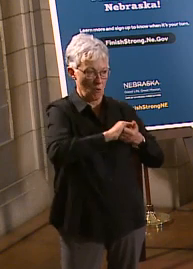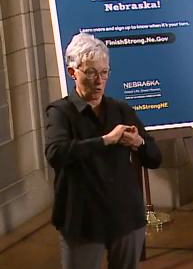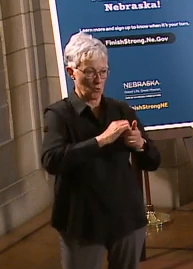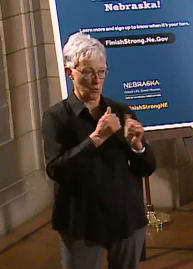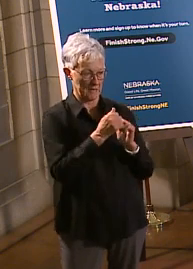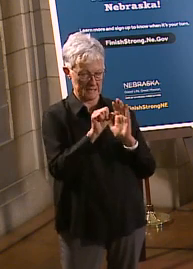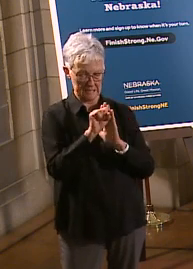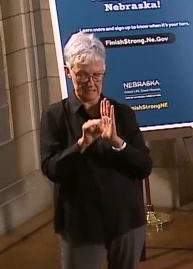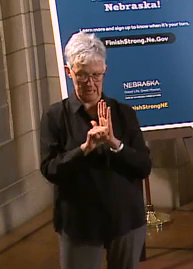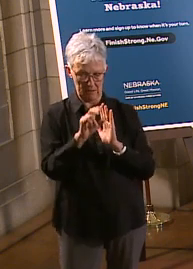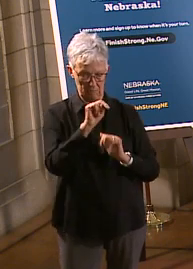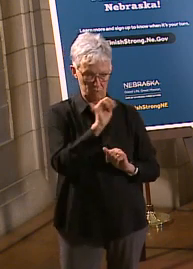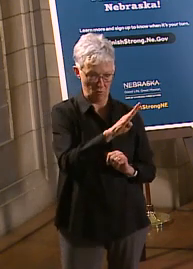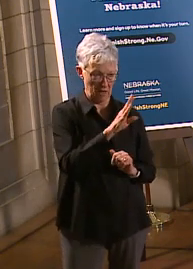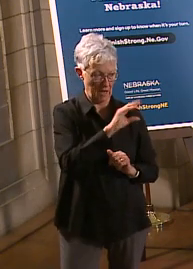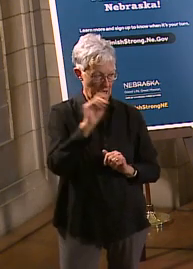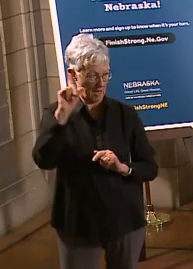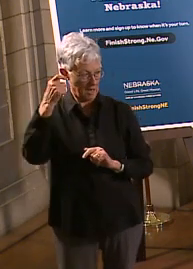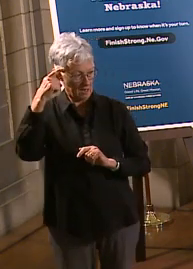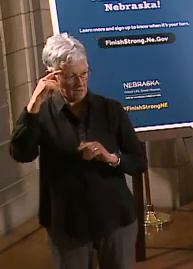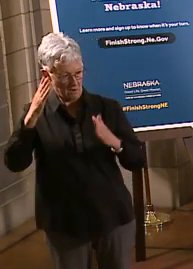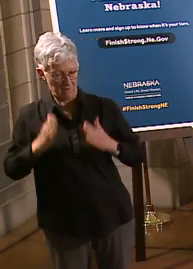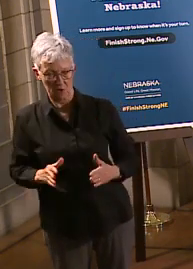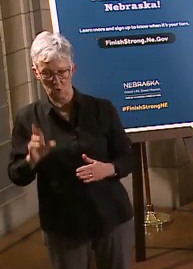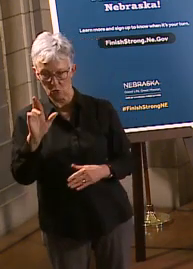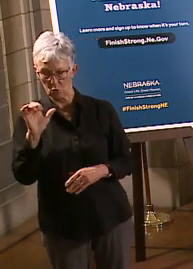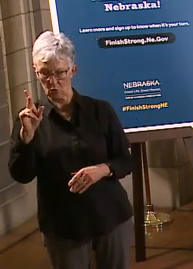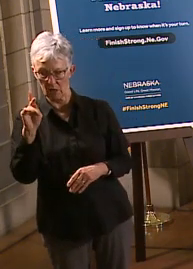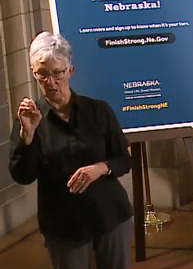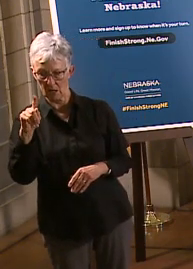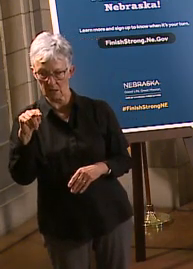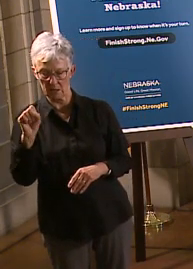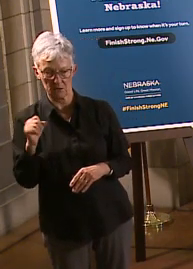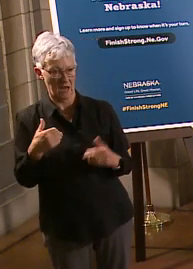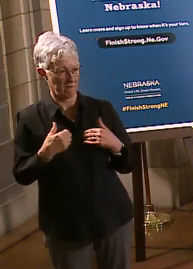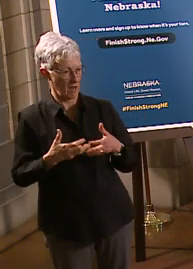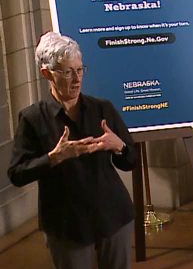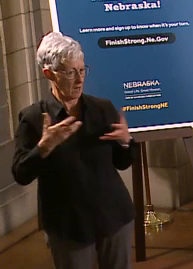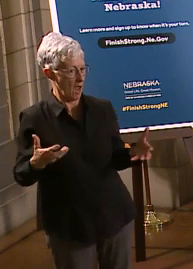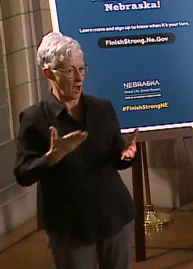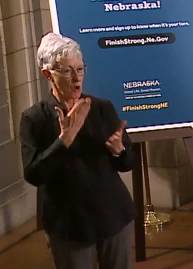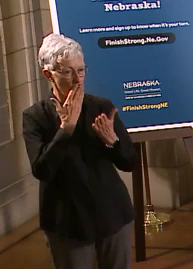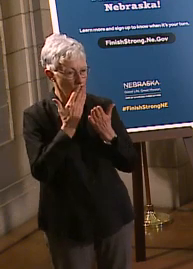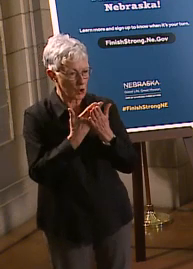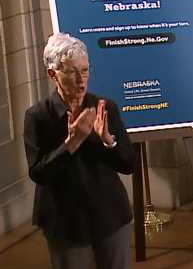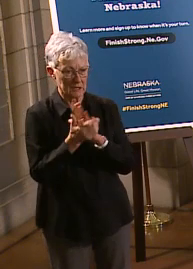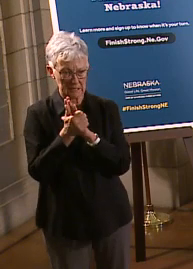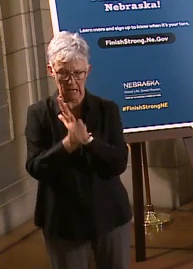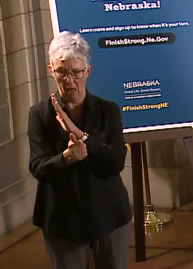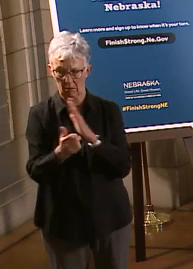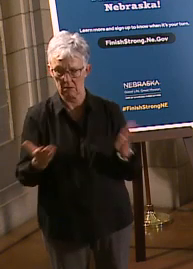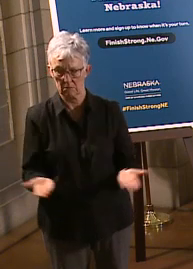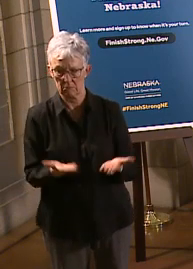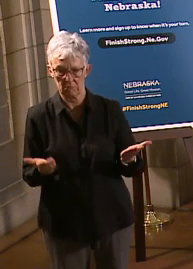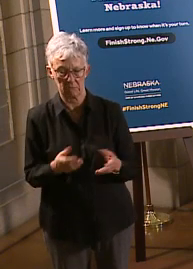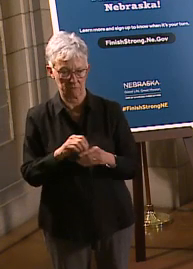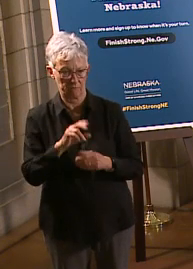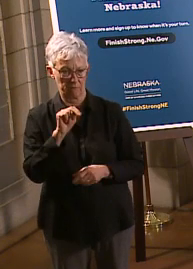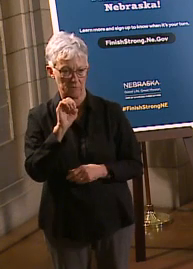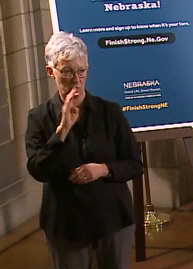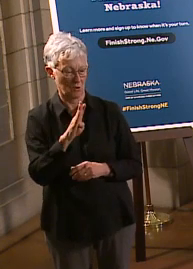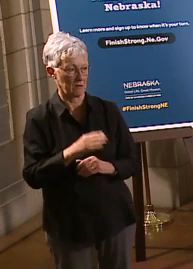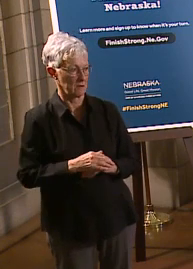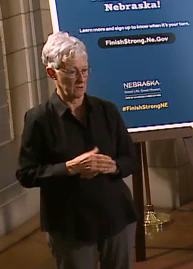team, as well as just the outstanding talent that's there in Nebraska. We continue to make big investments there. So this past